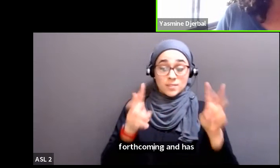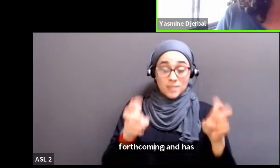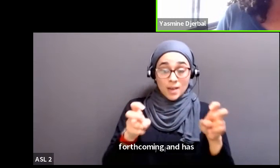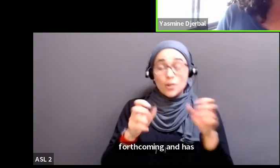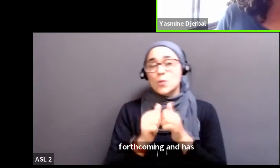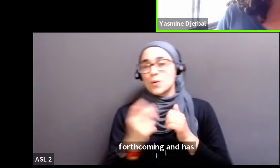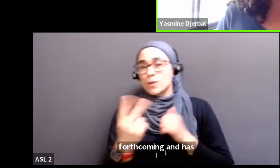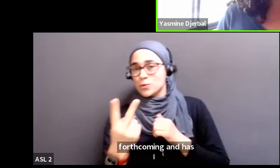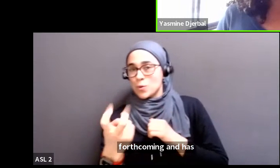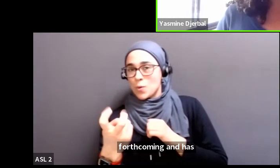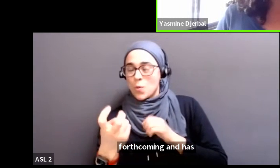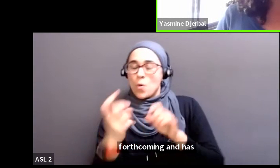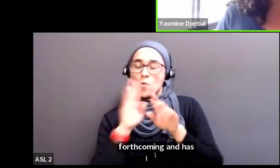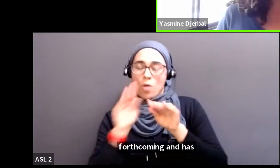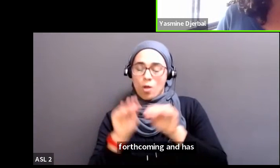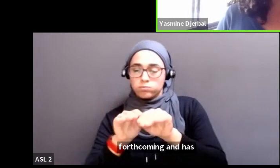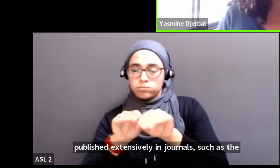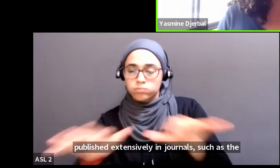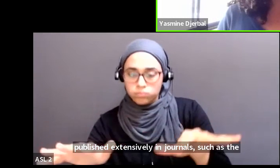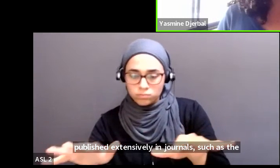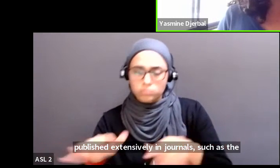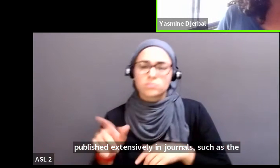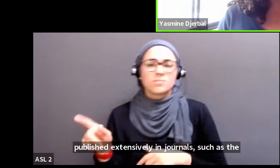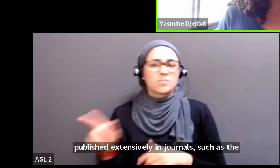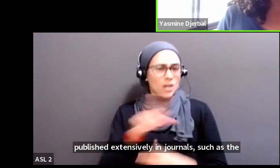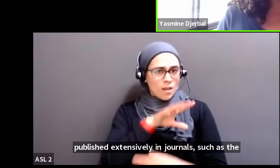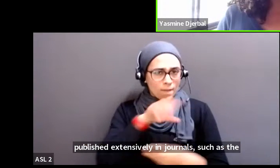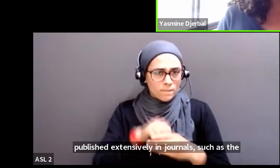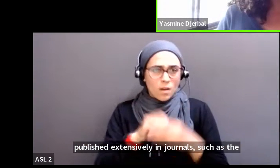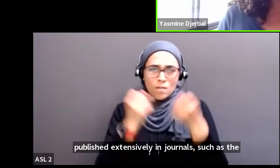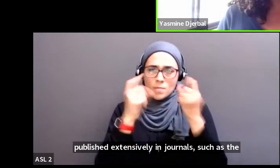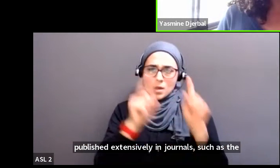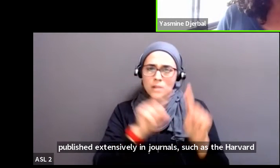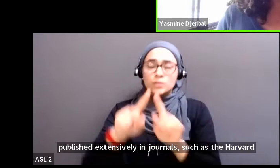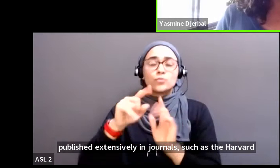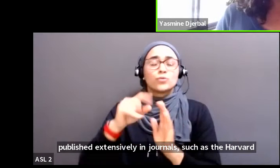in journals such as the Harvard Education Review,